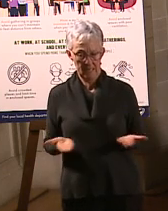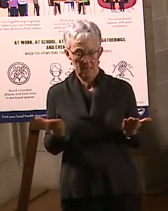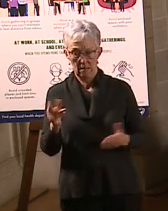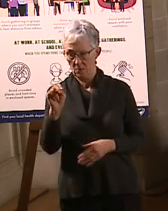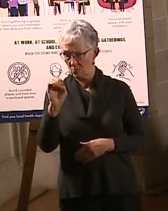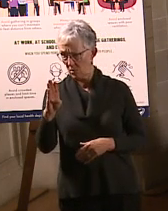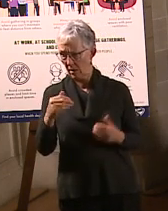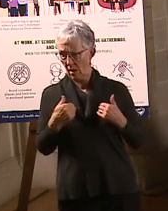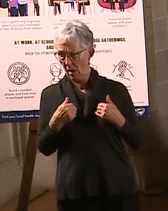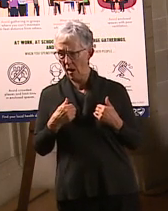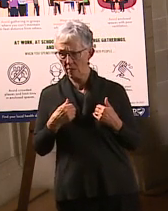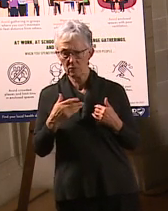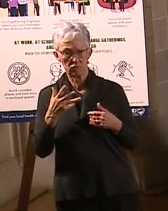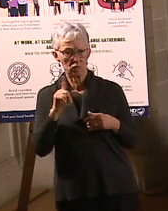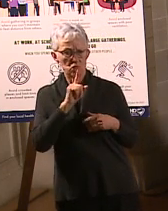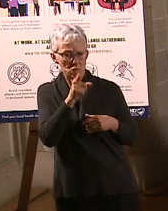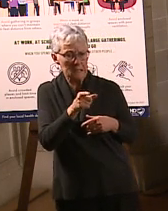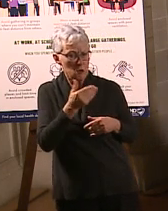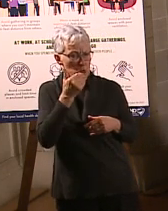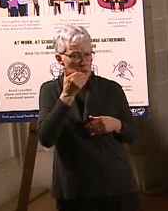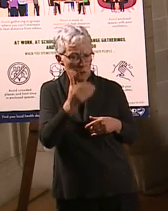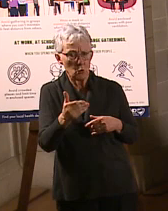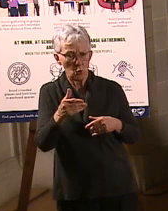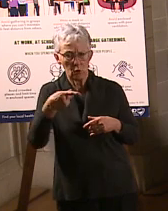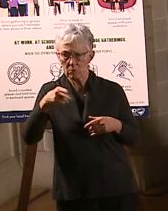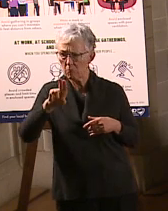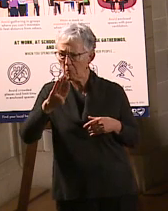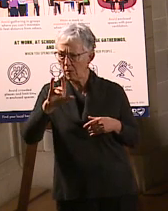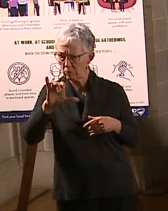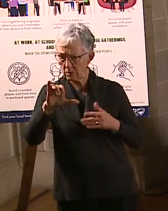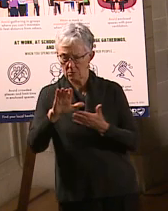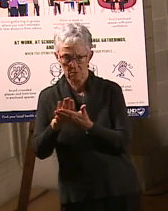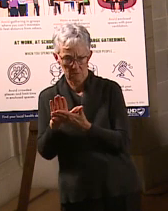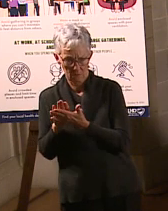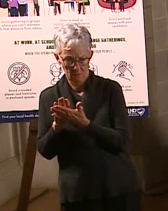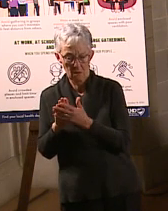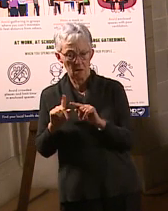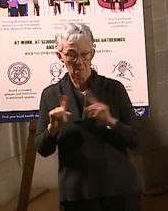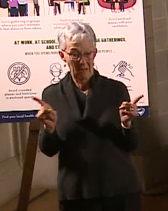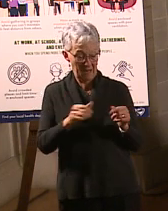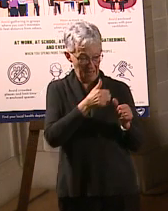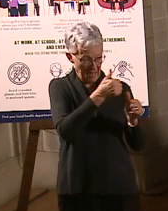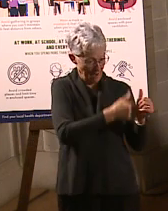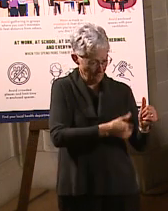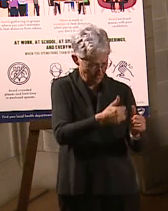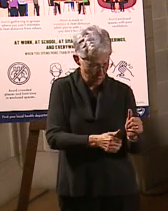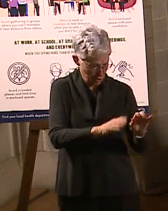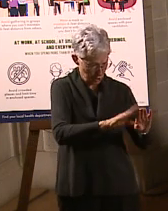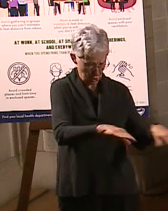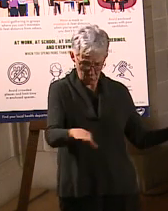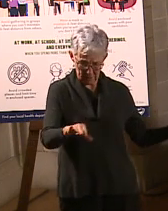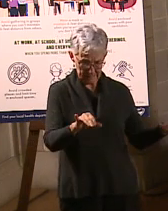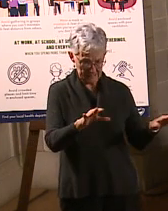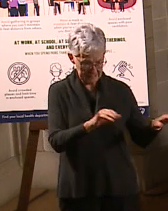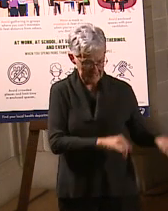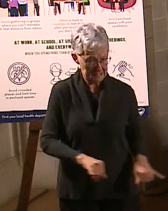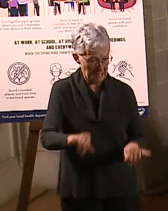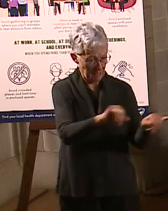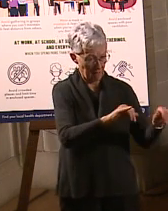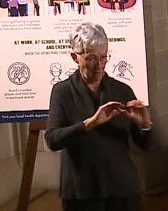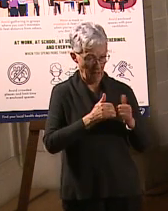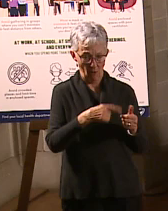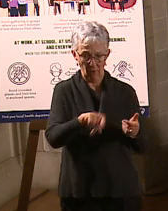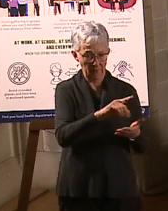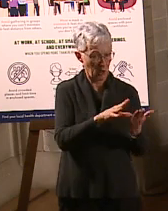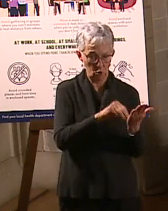very, very good job. But not every child learns the same way. And your zip code should not determine that choice